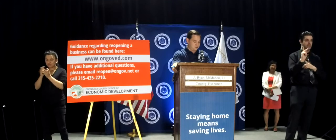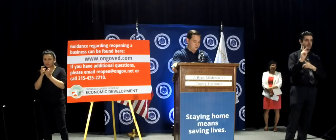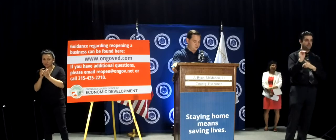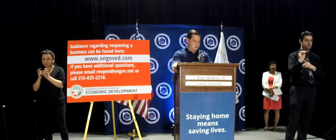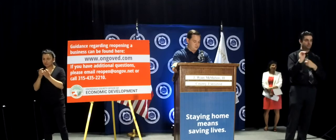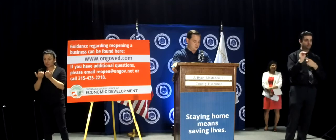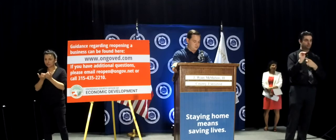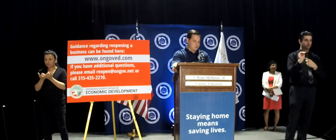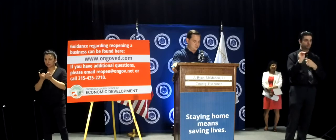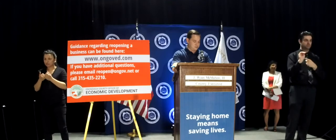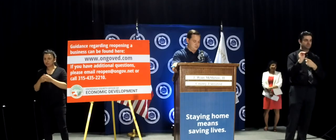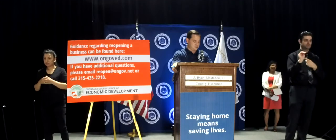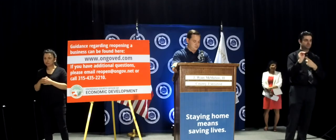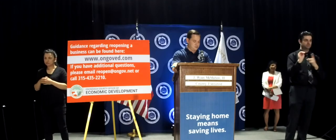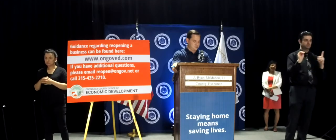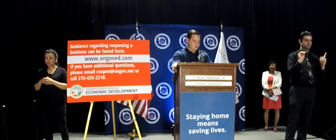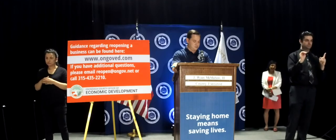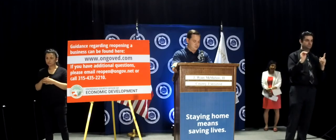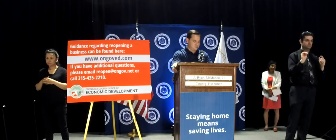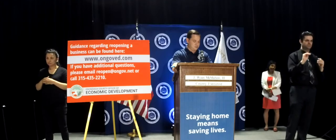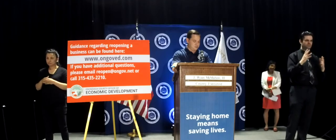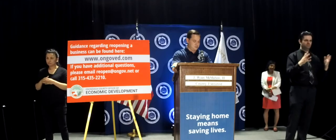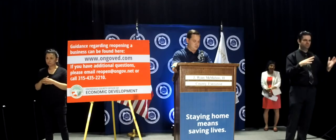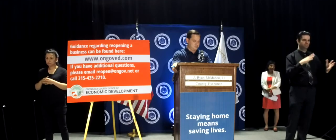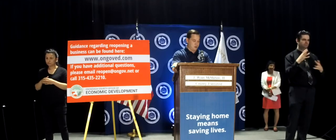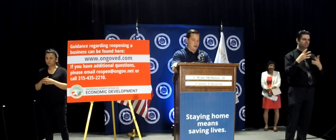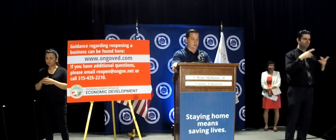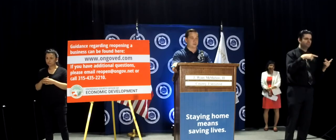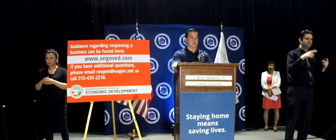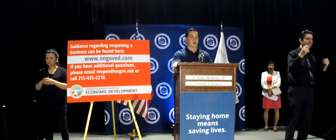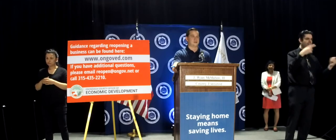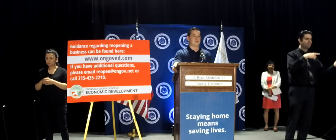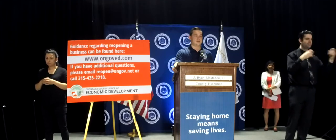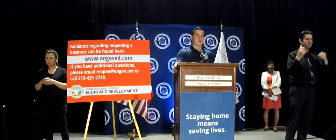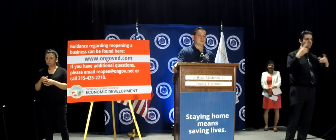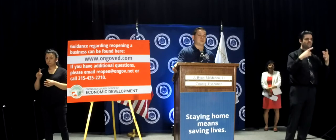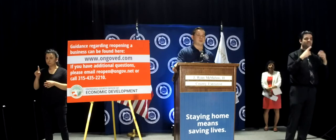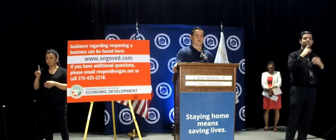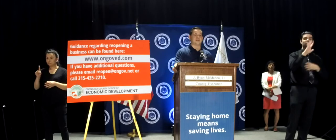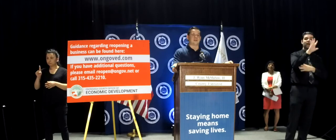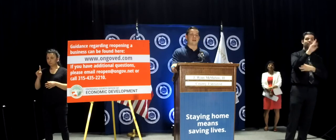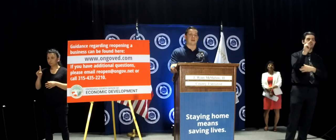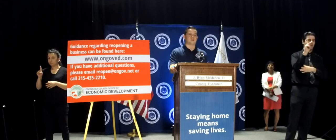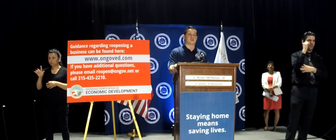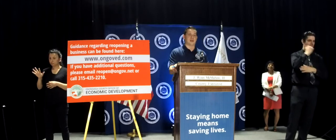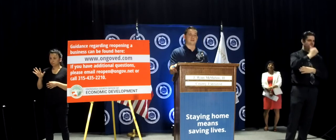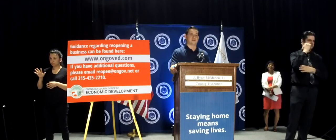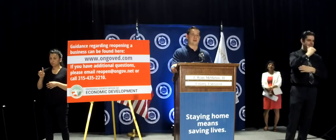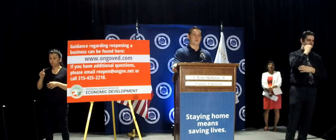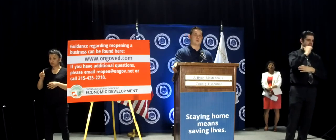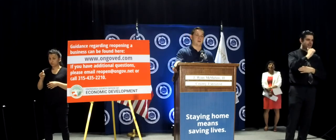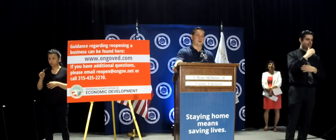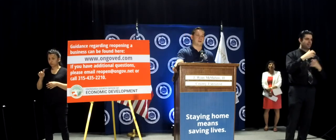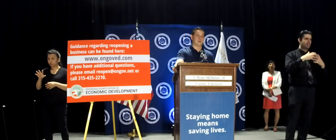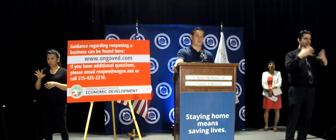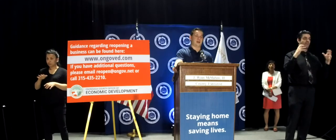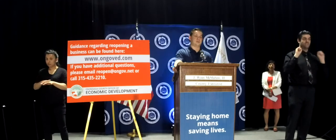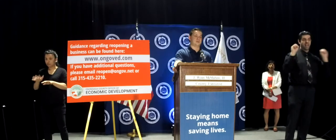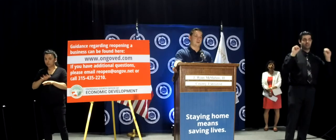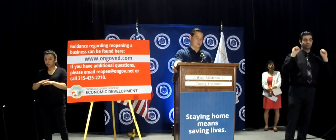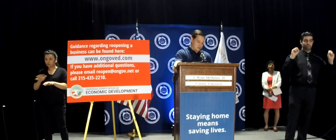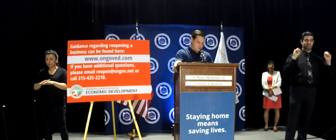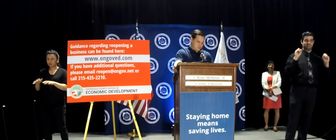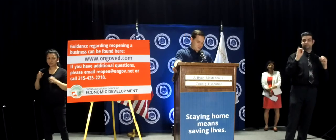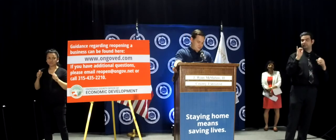Okay. based on the Boilermaker, 15 kilometers is okay. 9.3 miles. So it's a lot of exercise. Is that what we all can Long agree